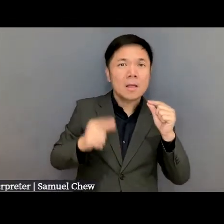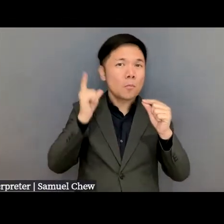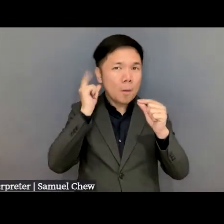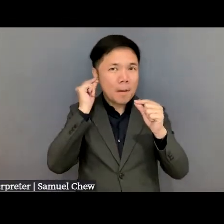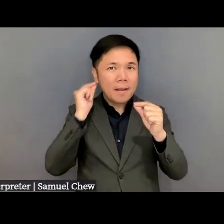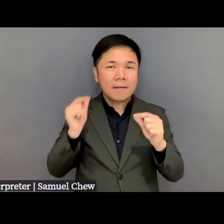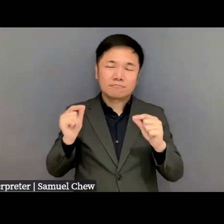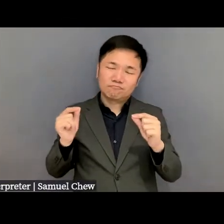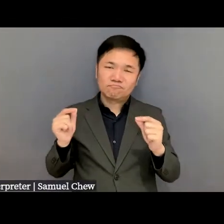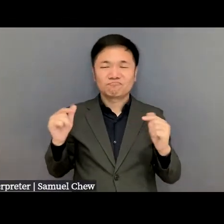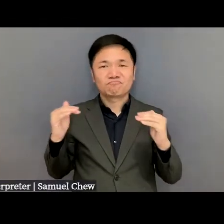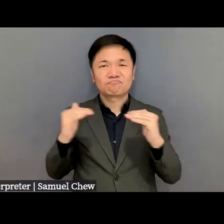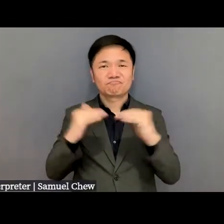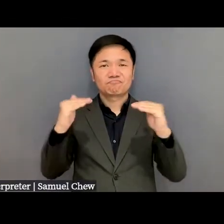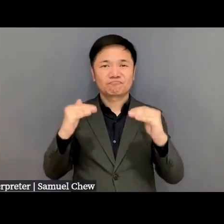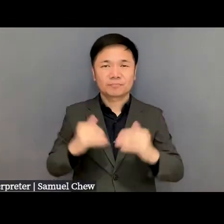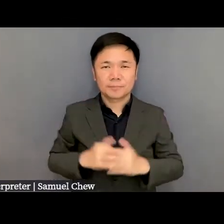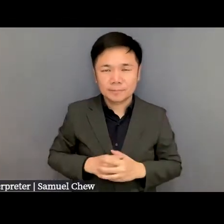Also,